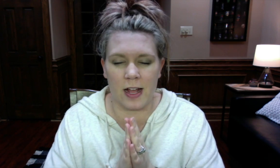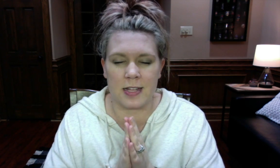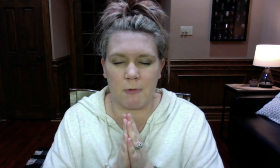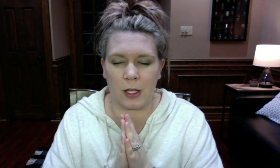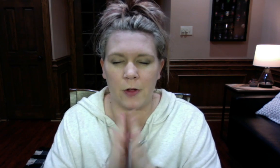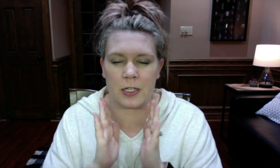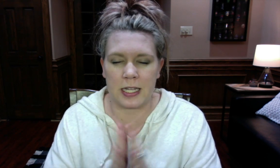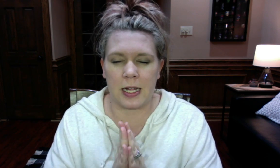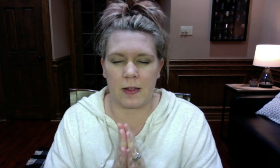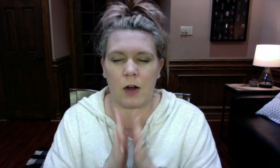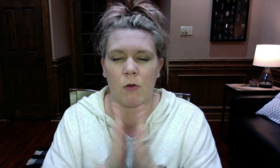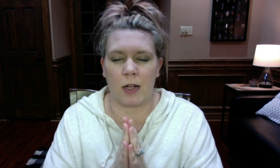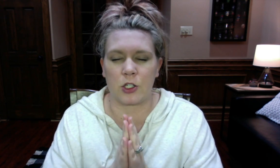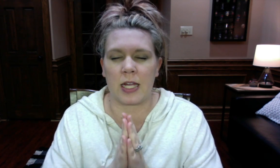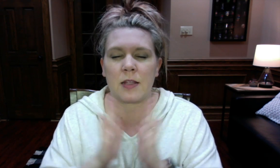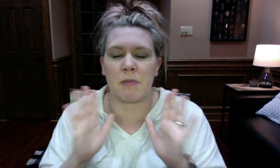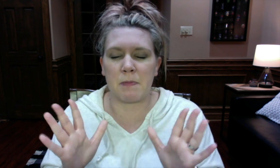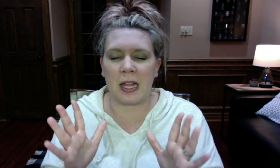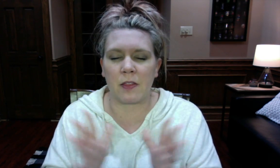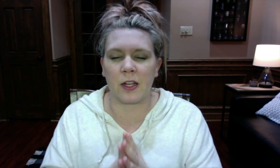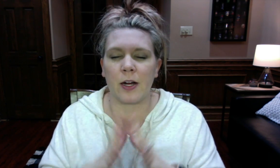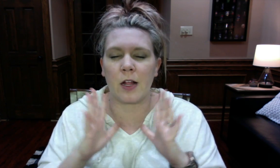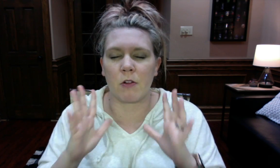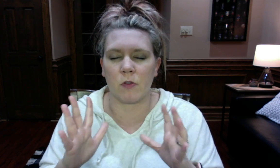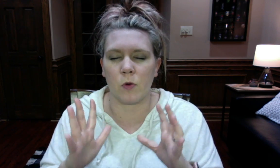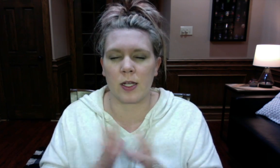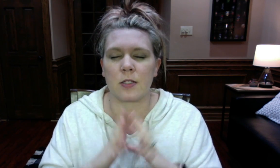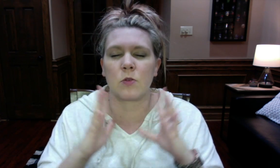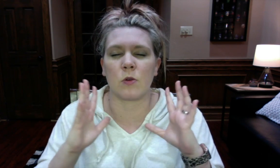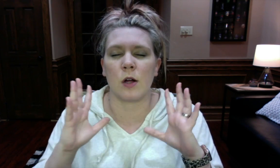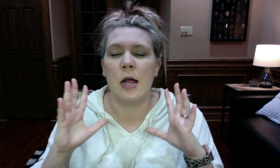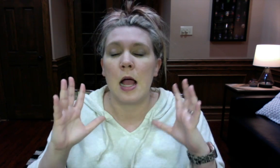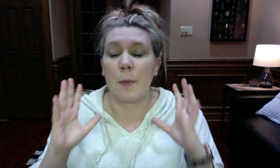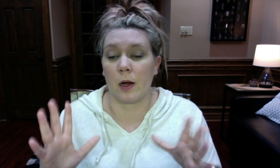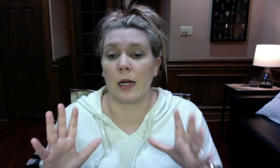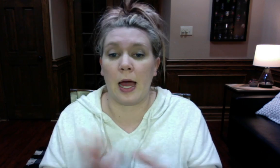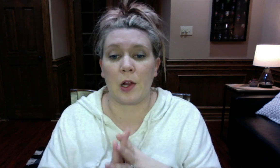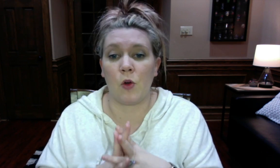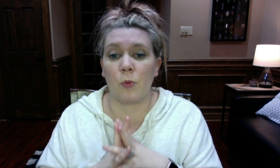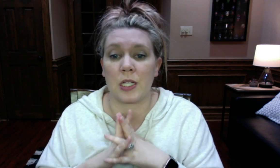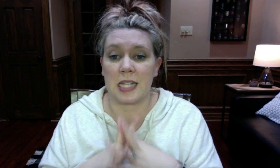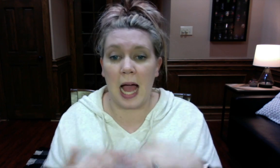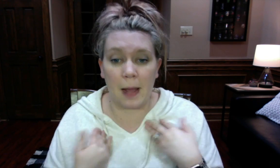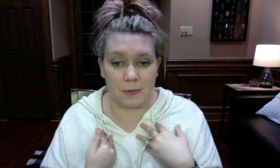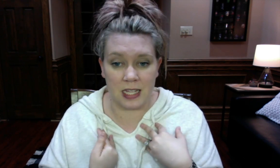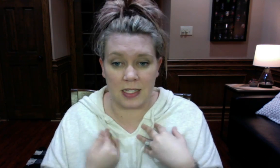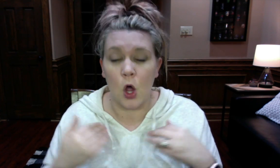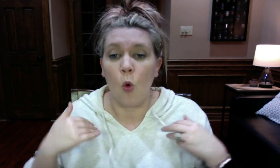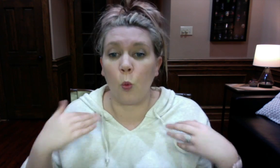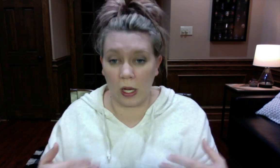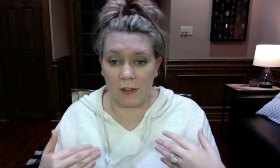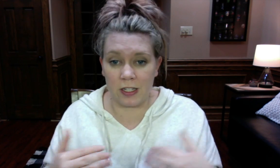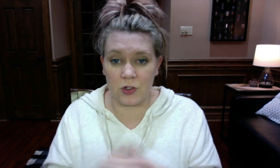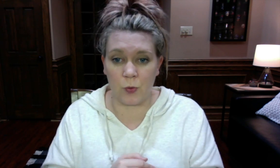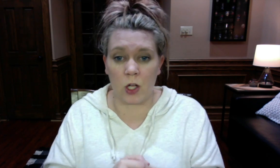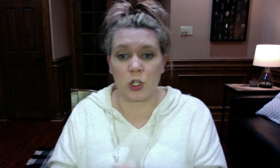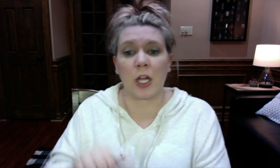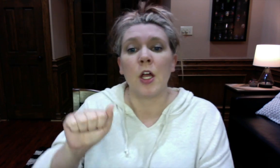And while you're sitting there watching The Big Bang Theory or The Voice or American Idol, because I'm obsessed, whatever it is you're watching,